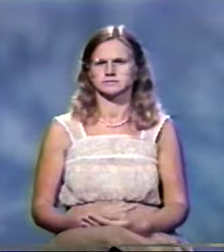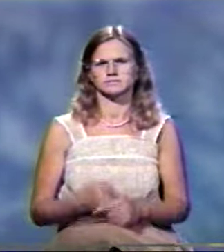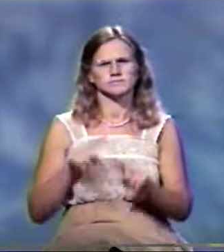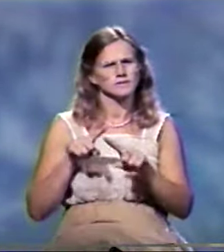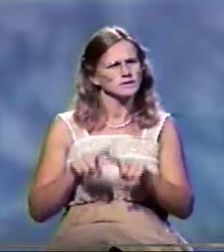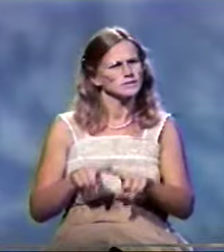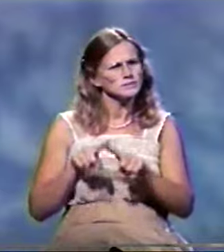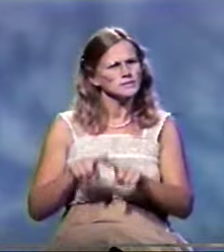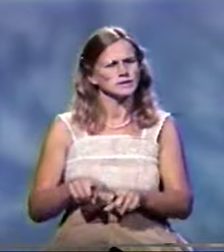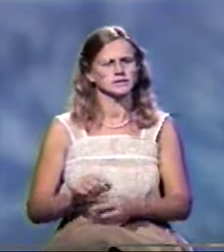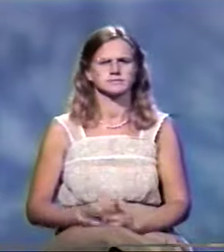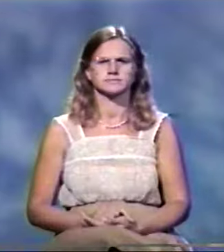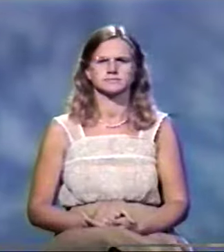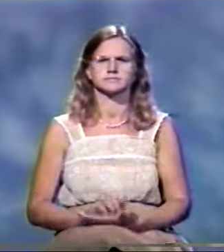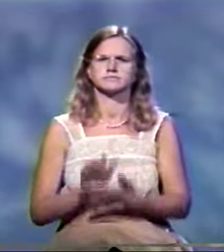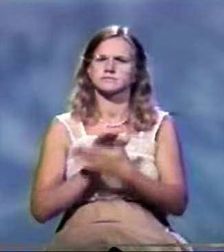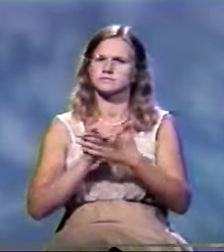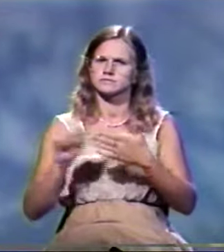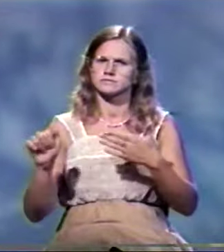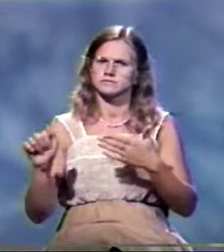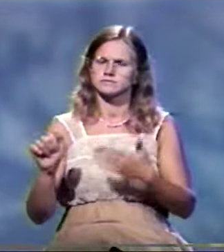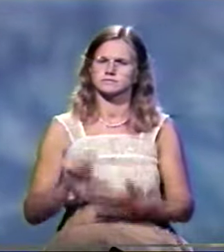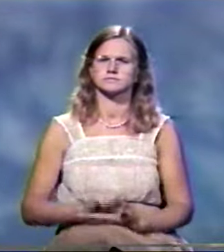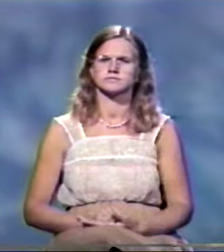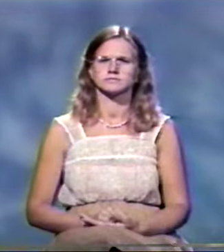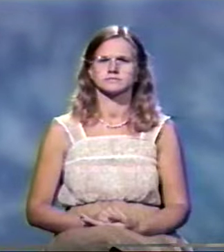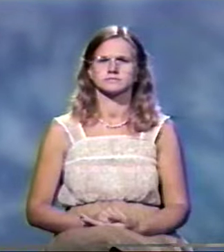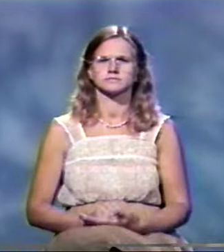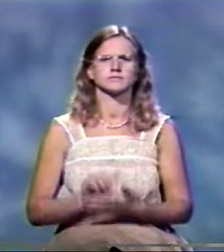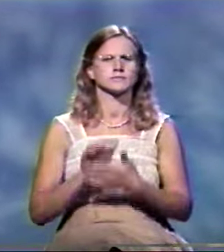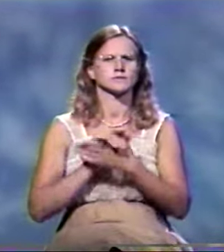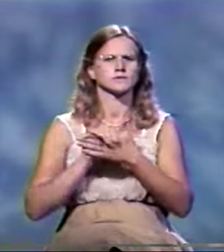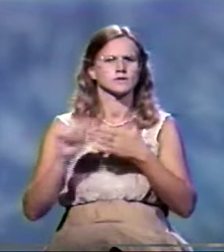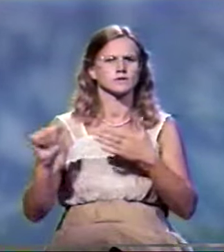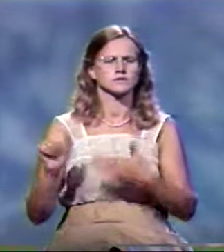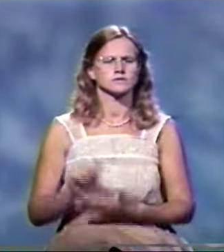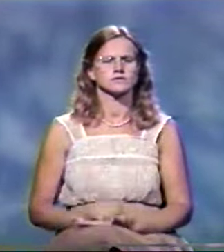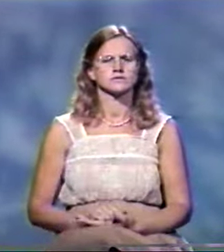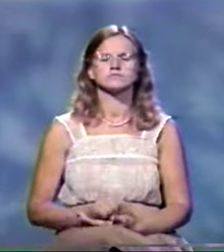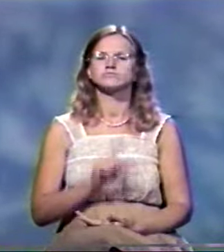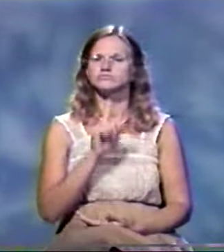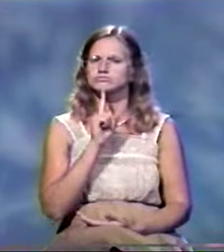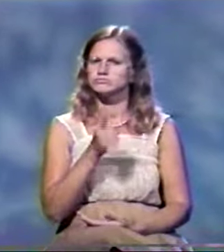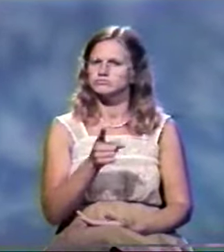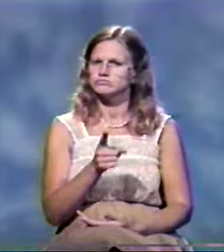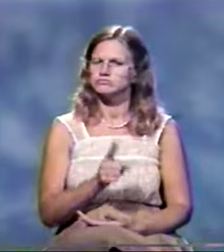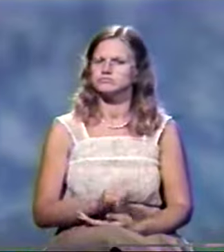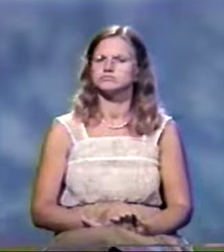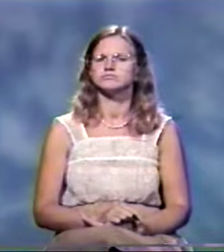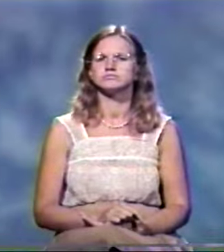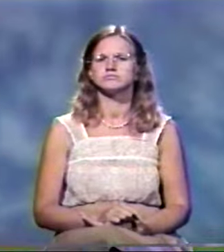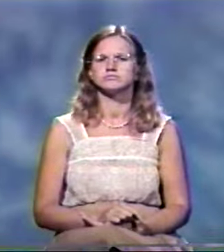Depend. Dollar. Sure.